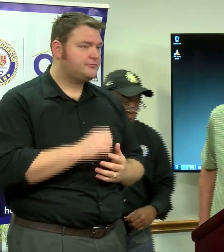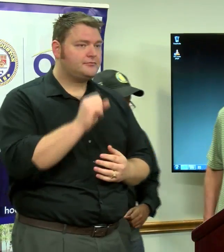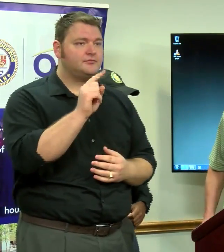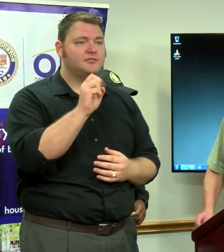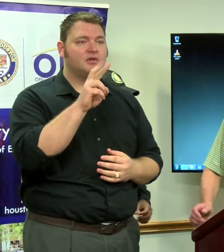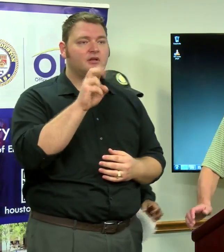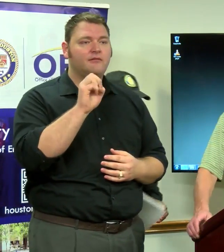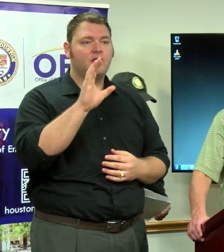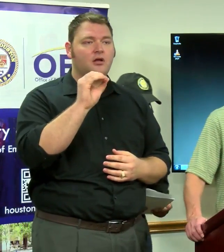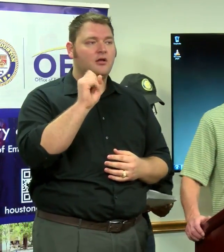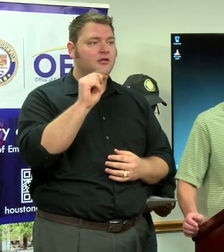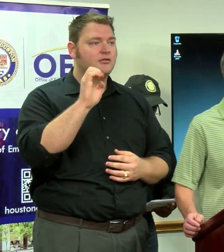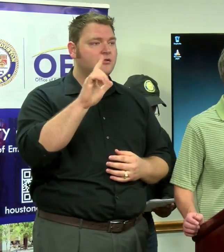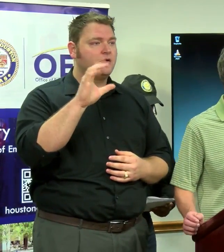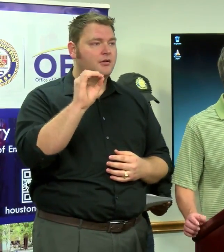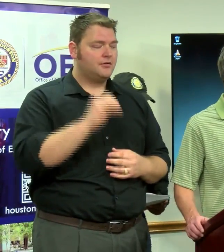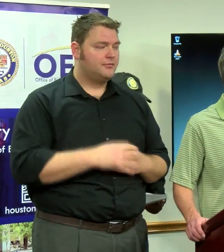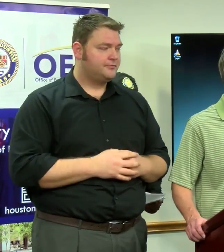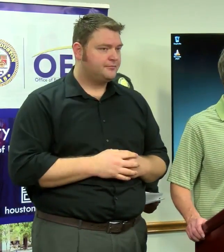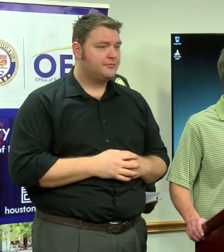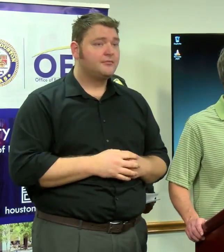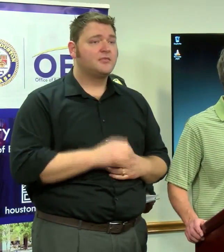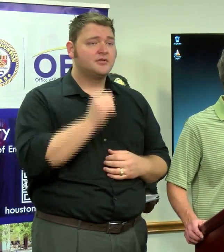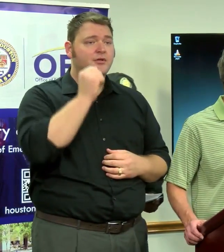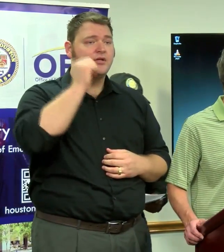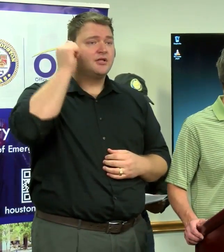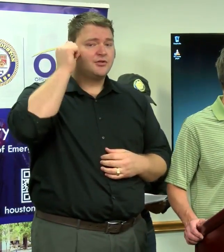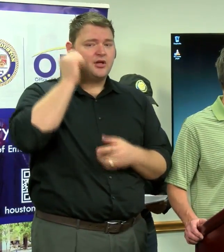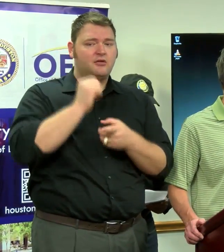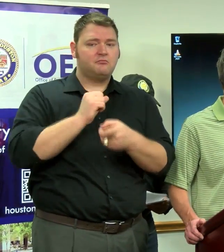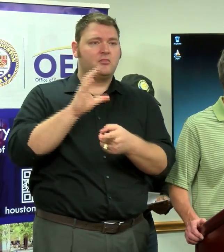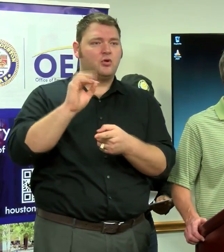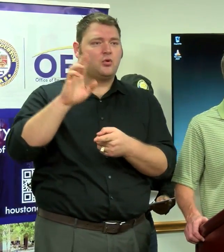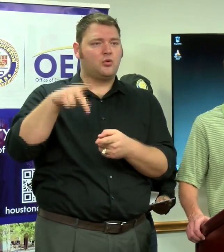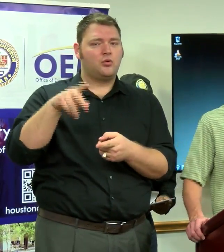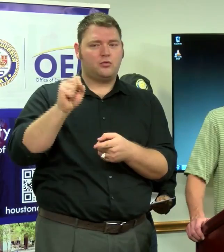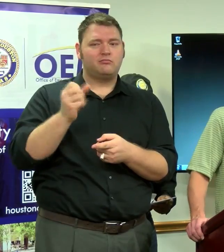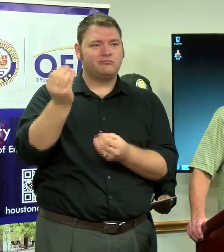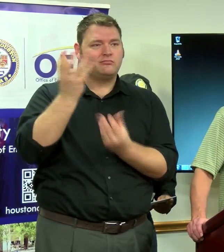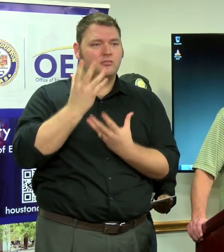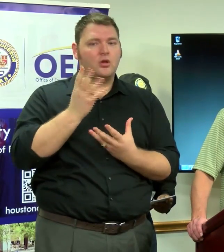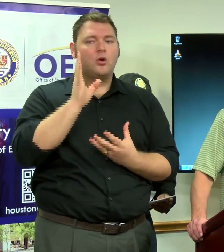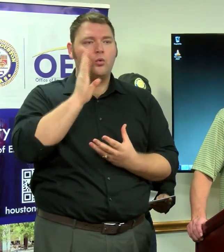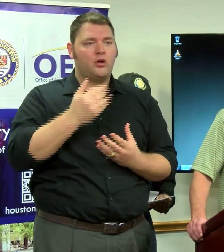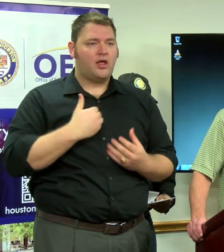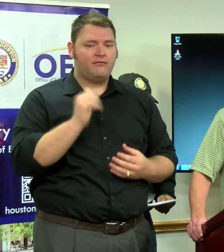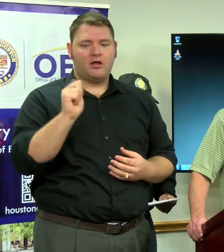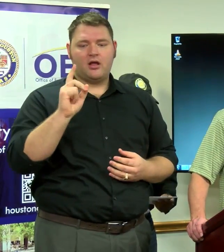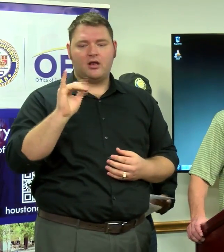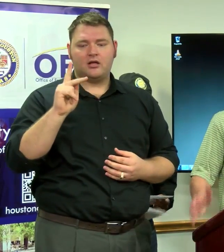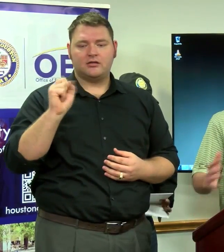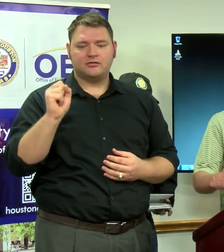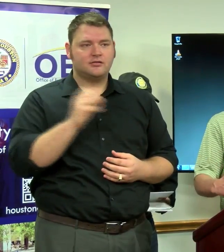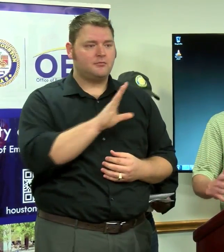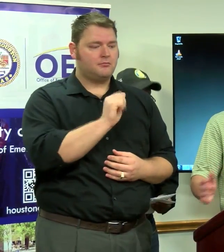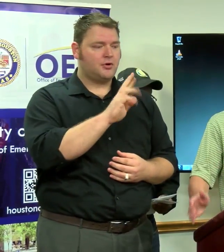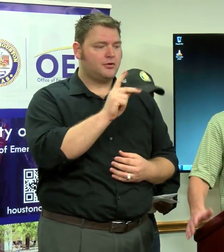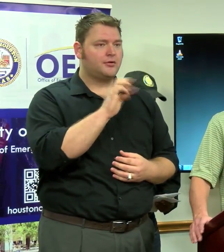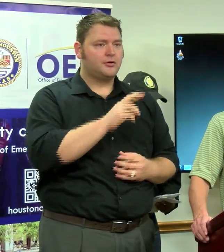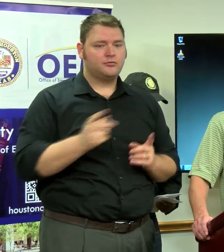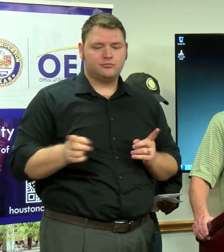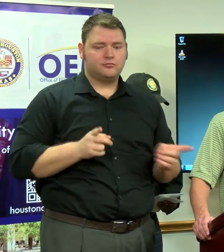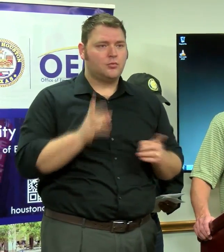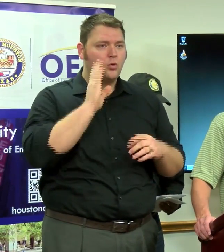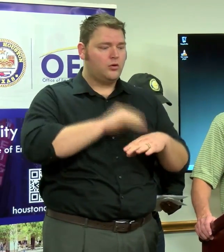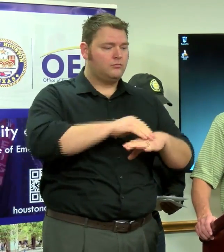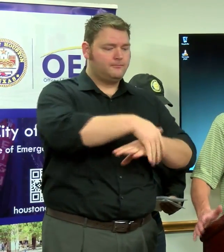Thank you, Mayor. Yes, we were advised yesterday by the Corps that they were going to start discharging out of both Addicts and Barker. Generally, before a flood,